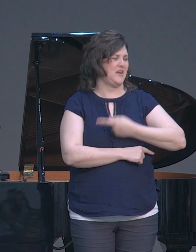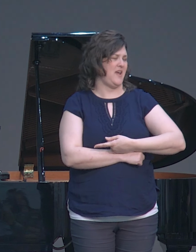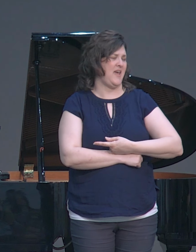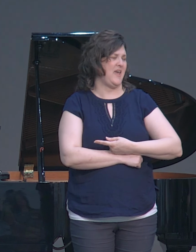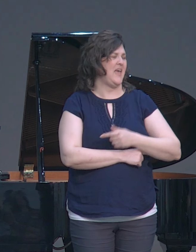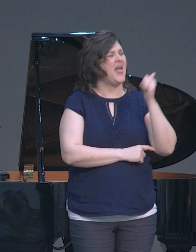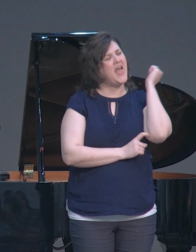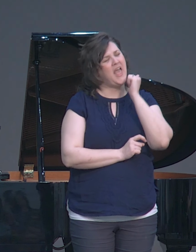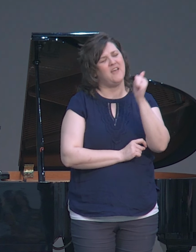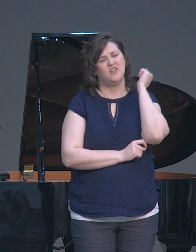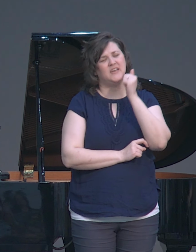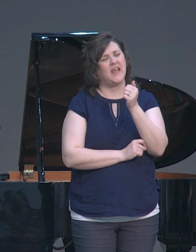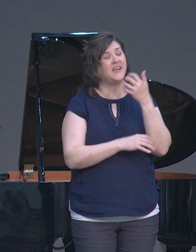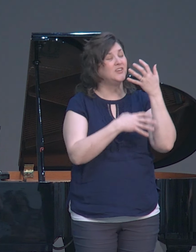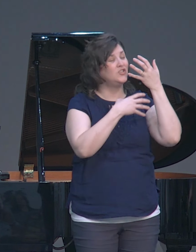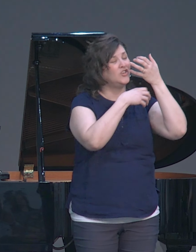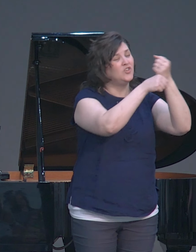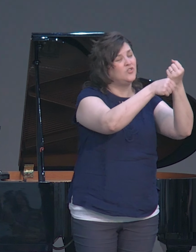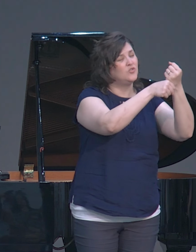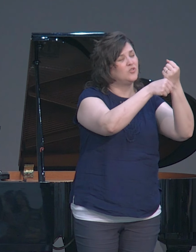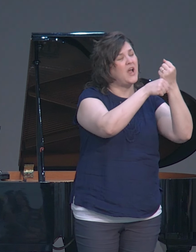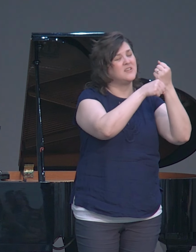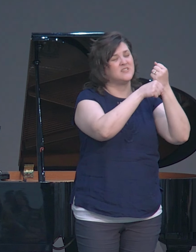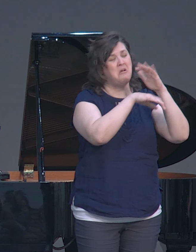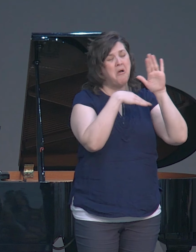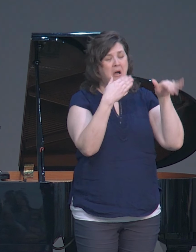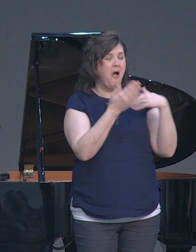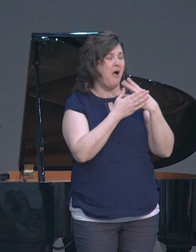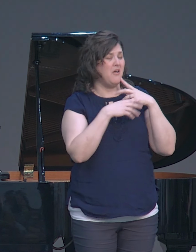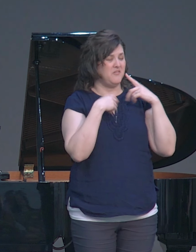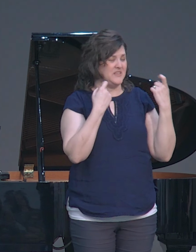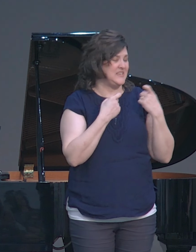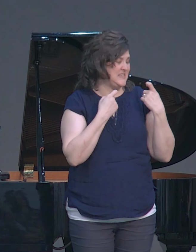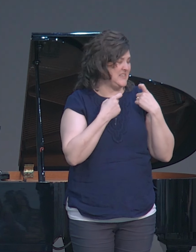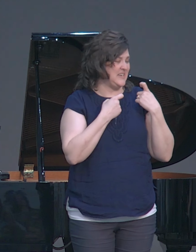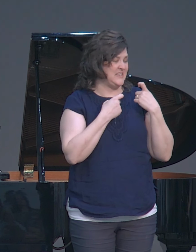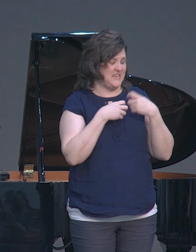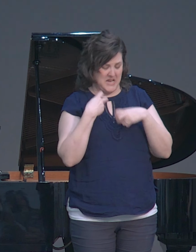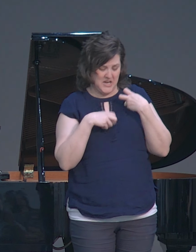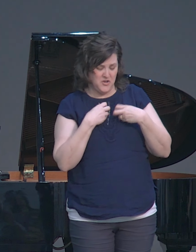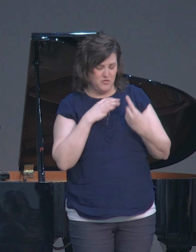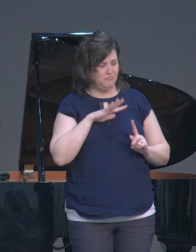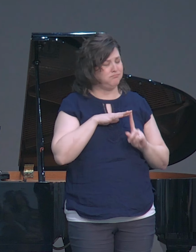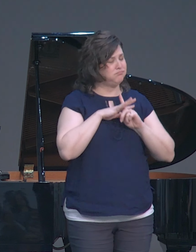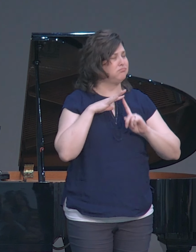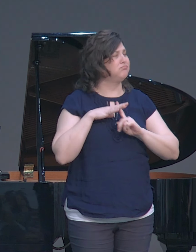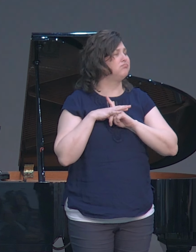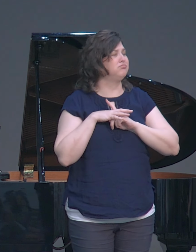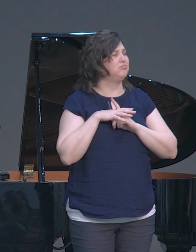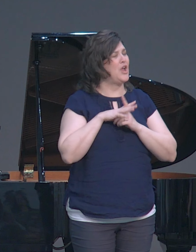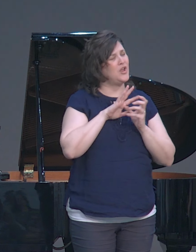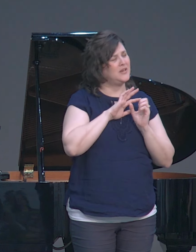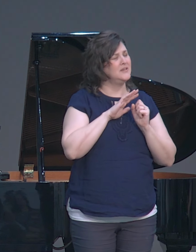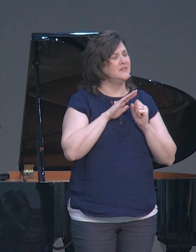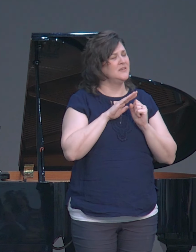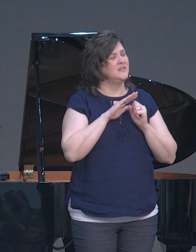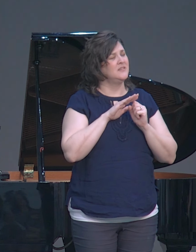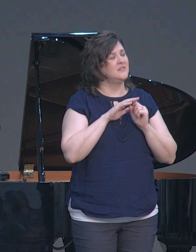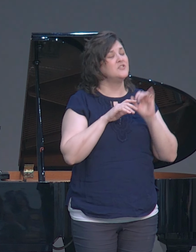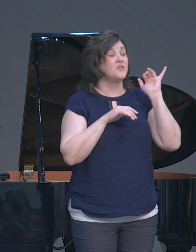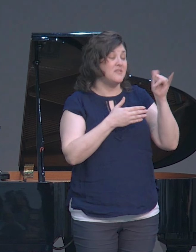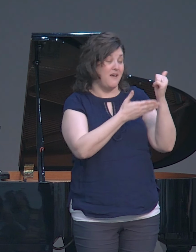to every day be addressing the sins and the issues that arise in our own lives so that we can be qualified and prepared